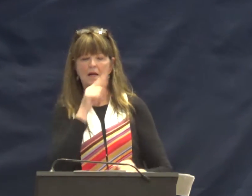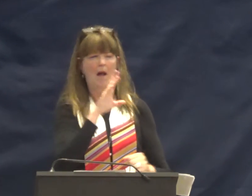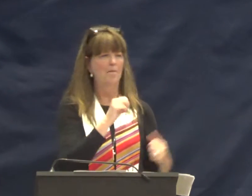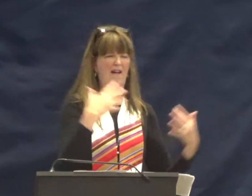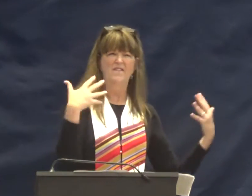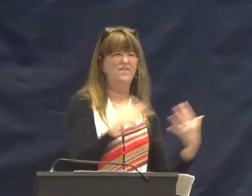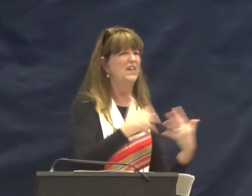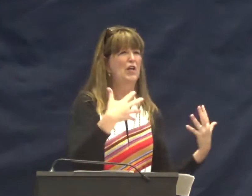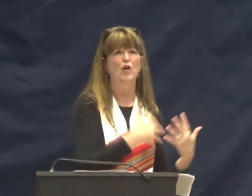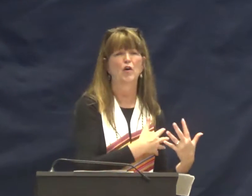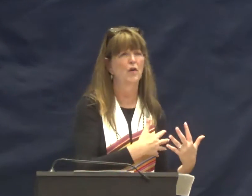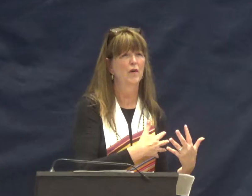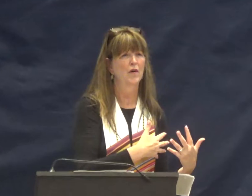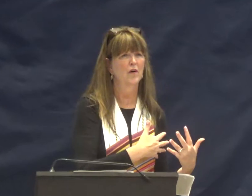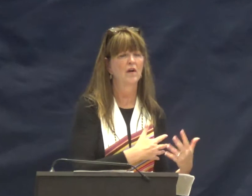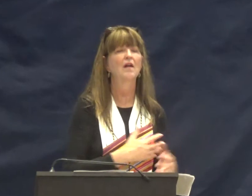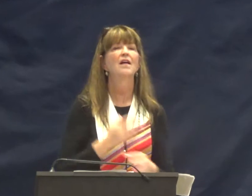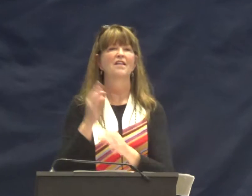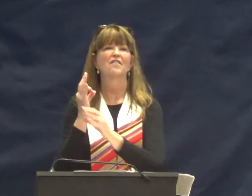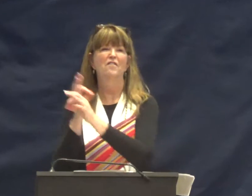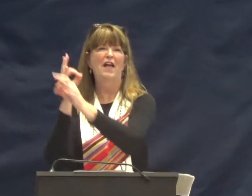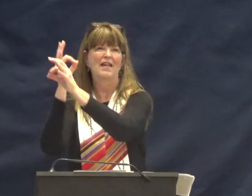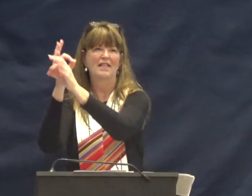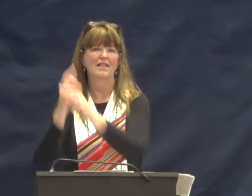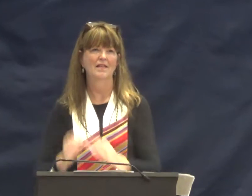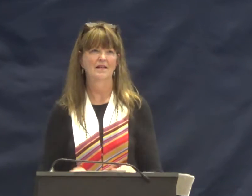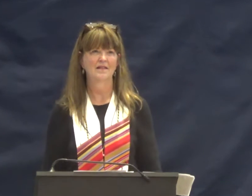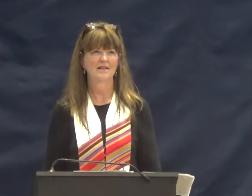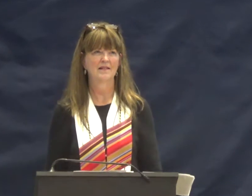humility. Not through fear, but through faith.